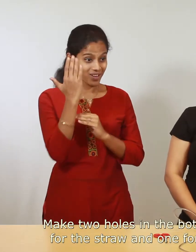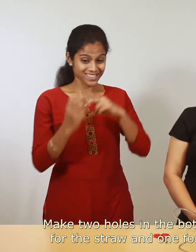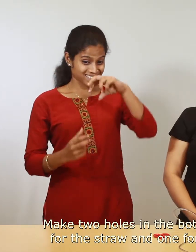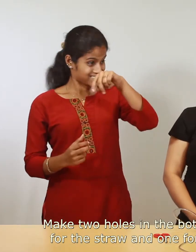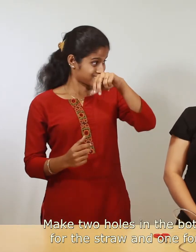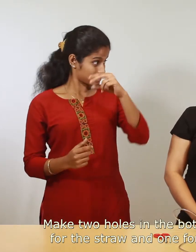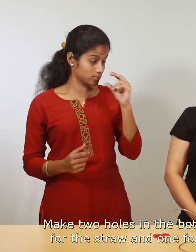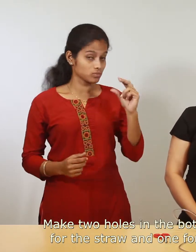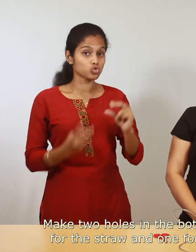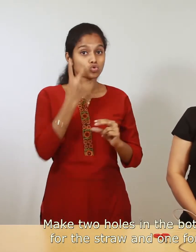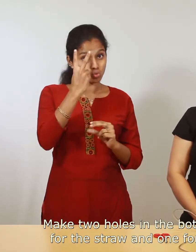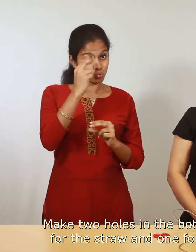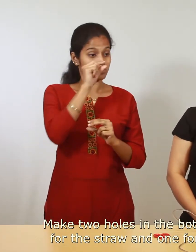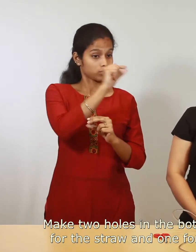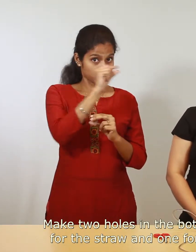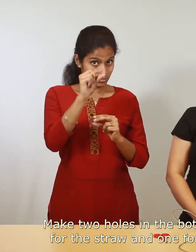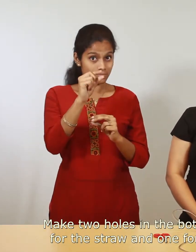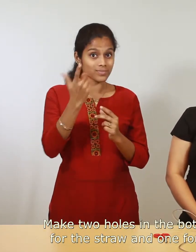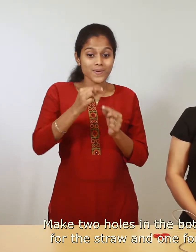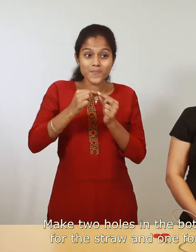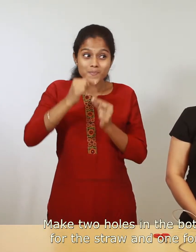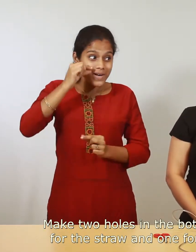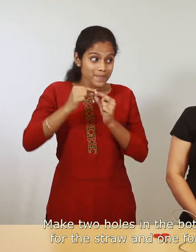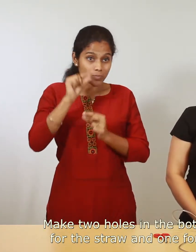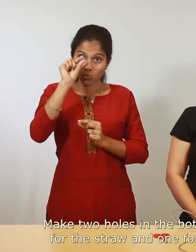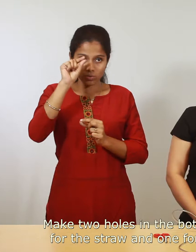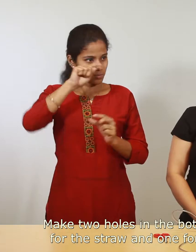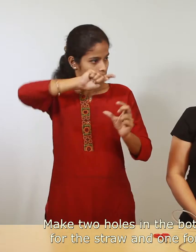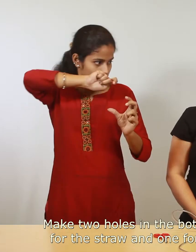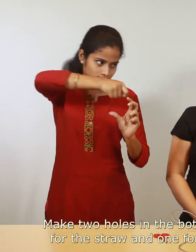Make two holes in the bottle cap, one for the straw and one for the pipe.